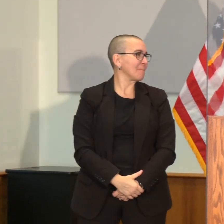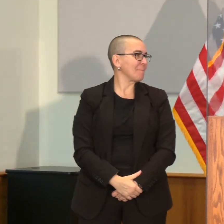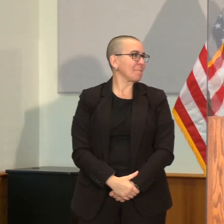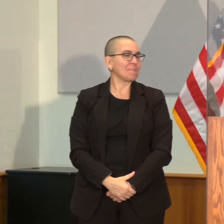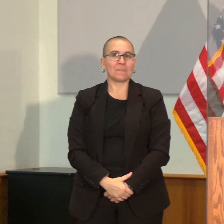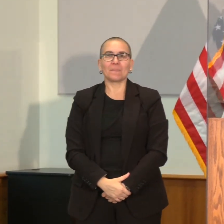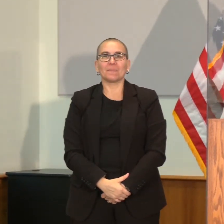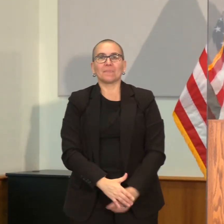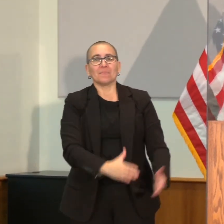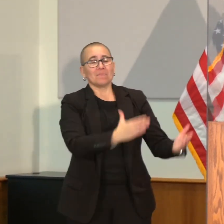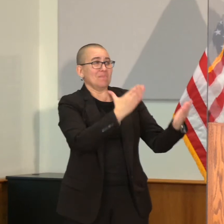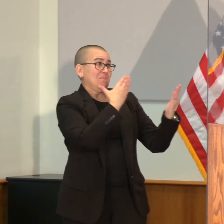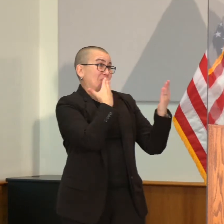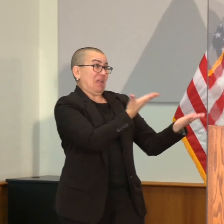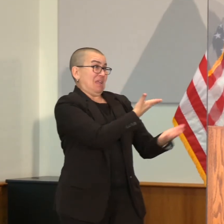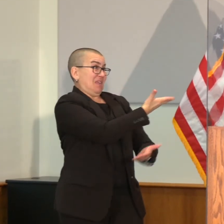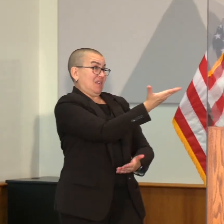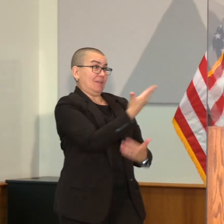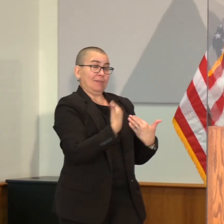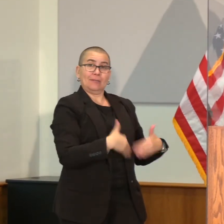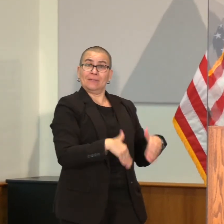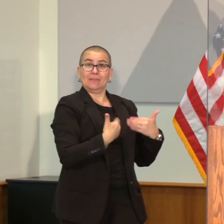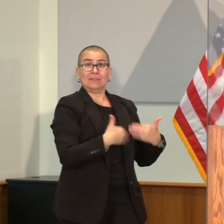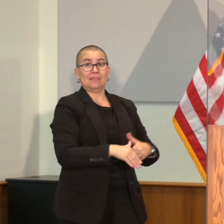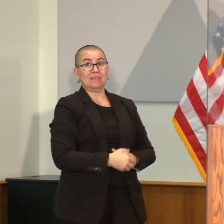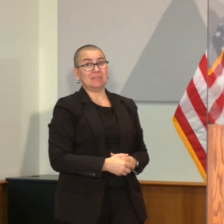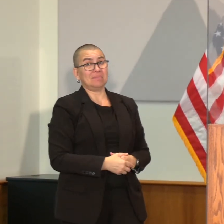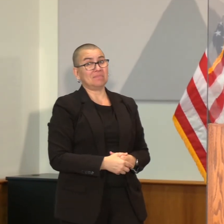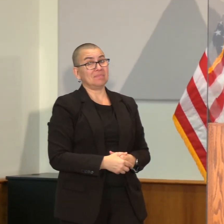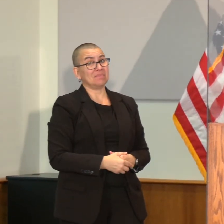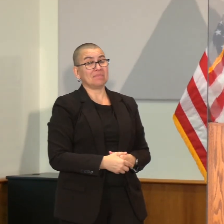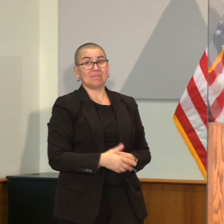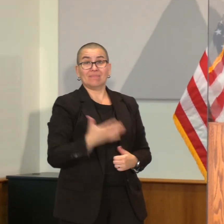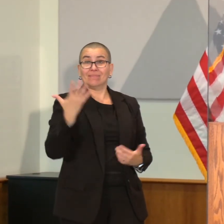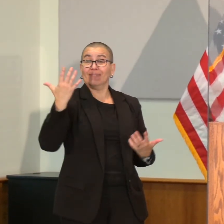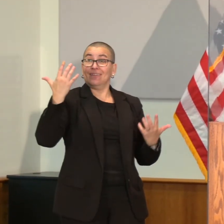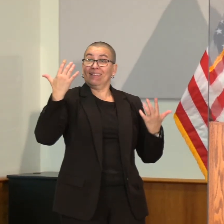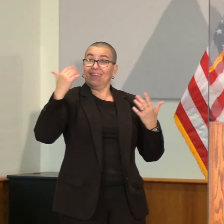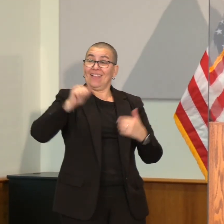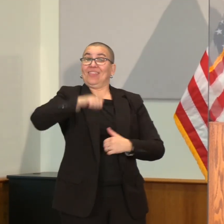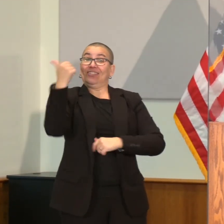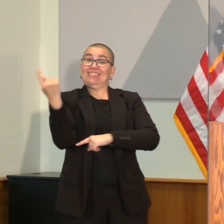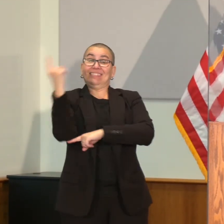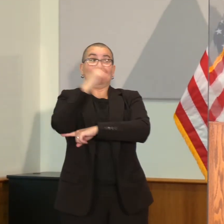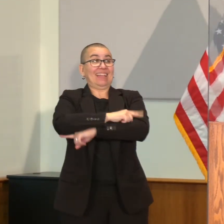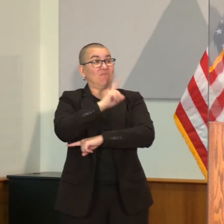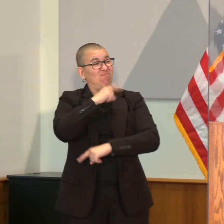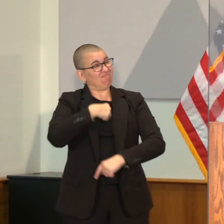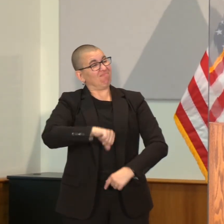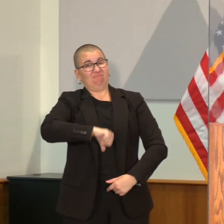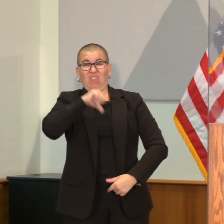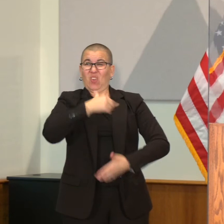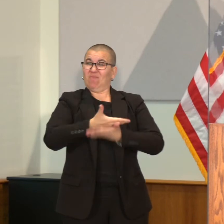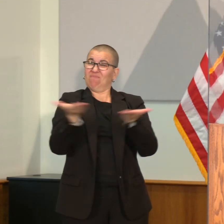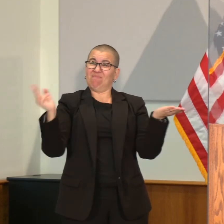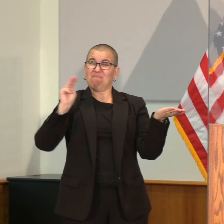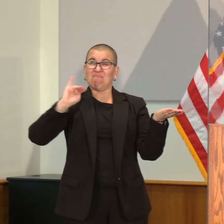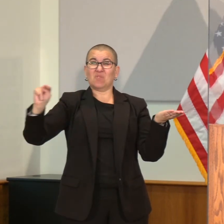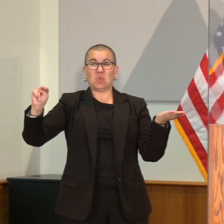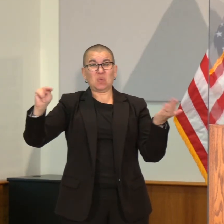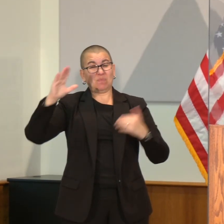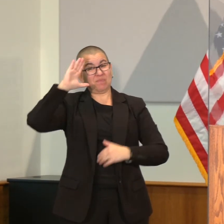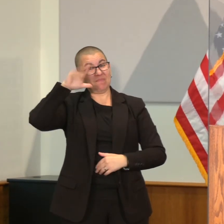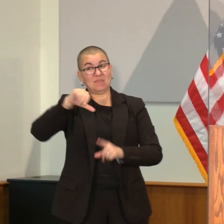Well, thank you all. Another day to be incredibly proud of Minnesota, to take the situation and the moment we're in head on, and it is